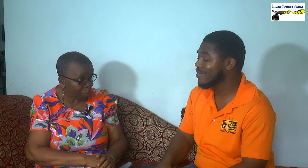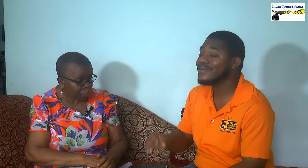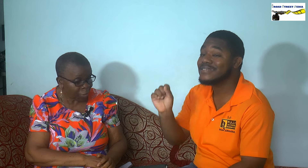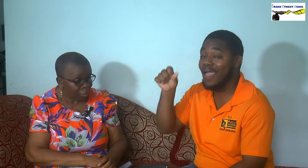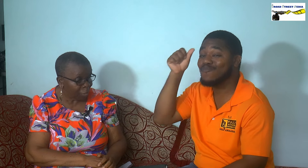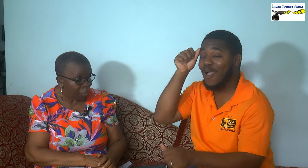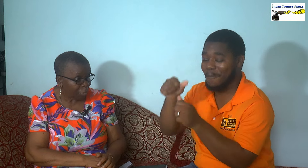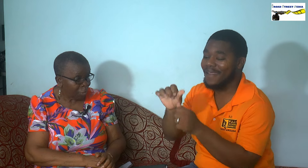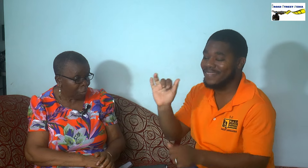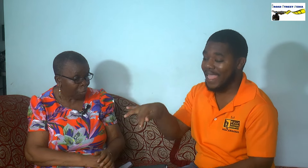especially.